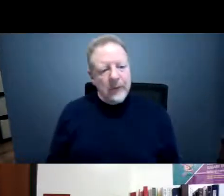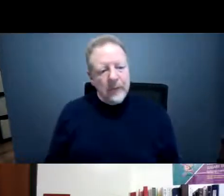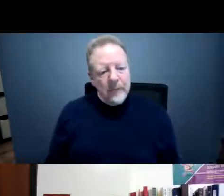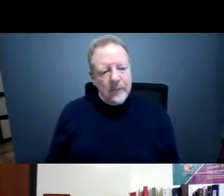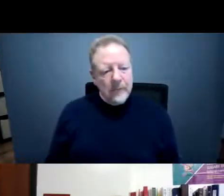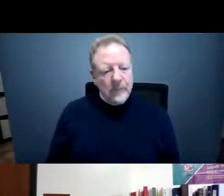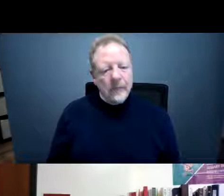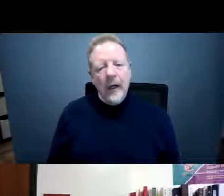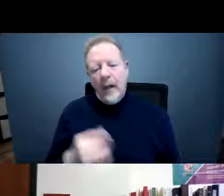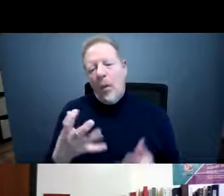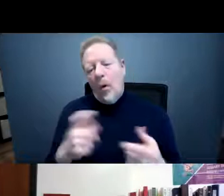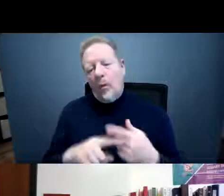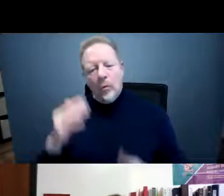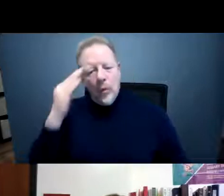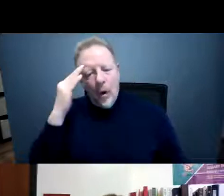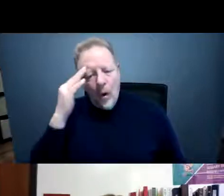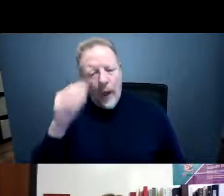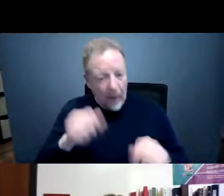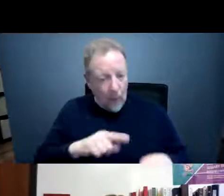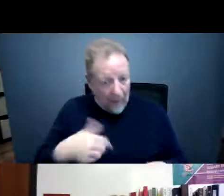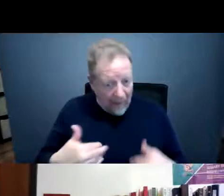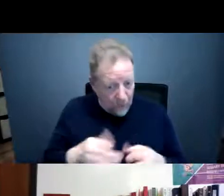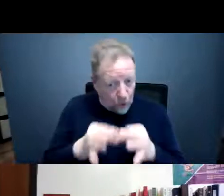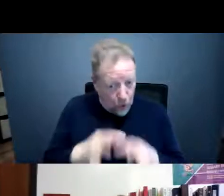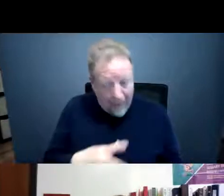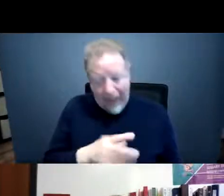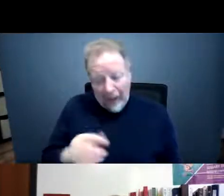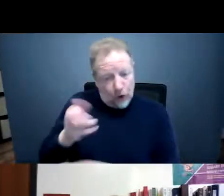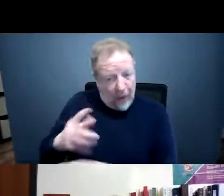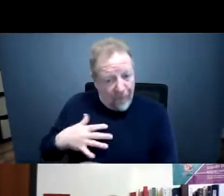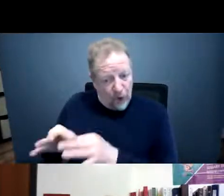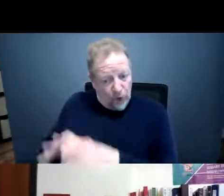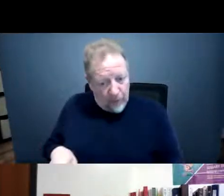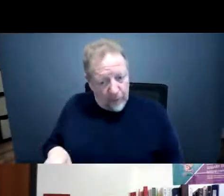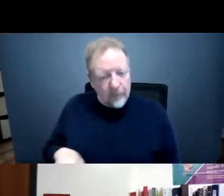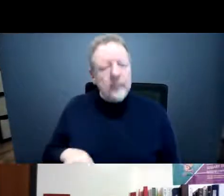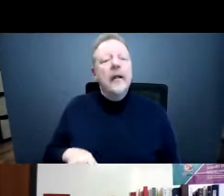And they wanted to know, you know, can we have an interpreter and our child have an interpreter? And yes, they can.